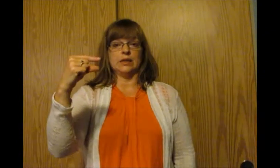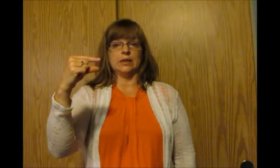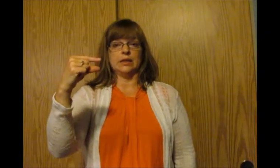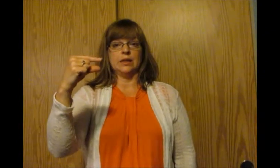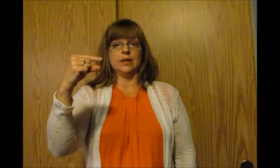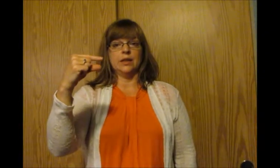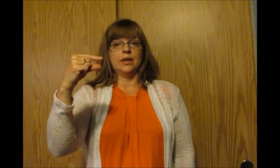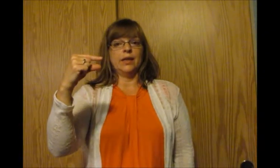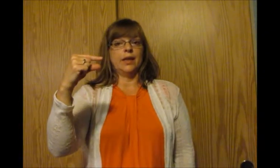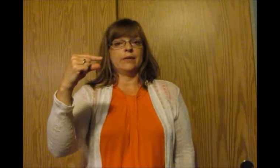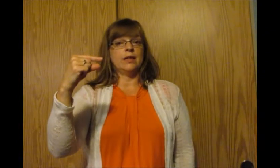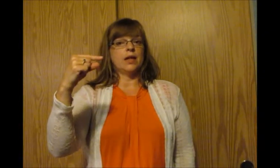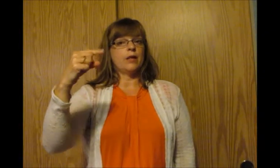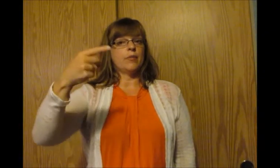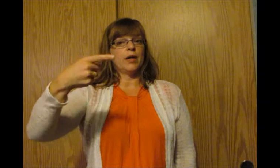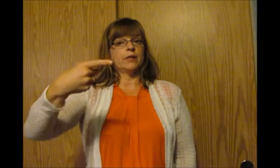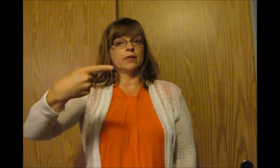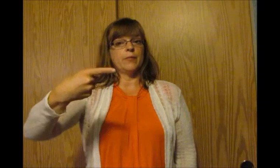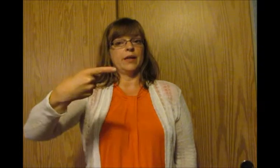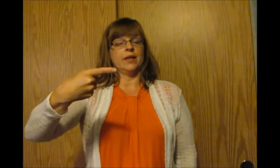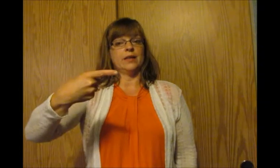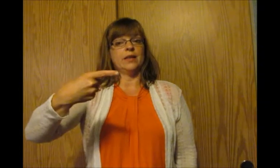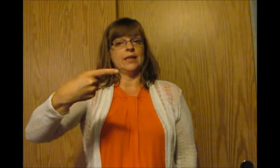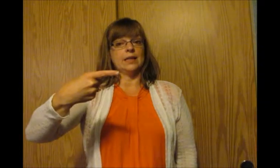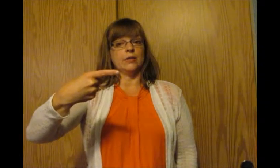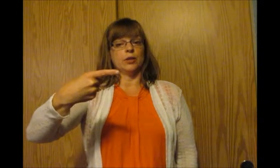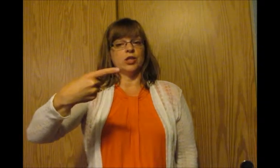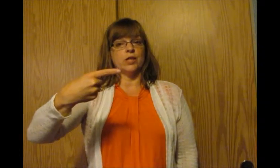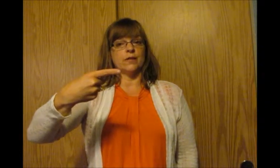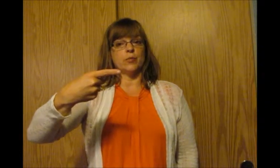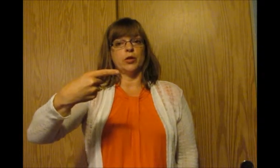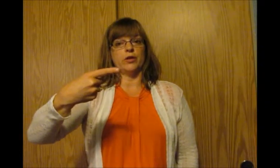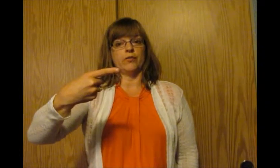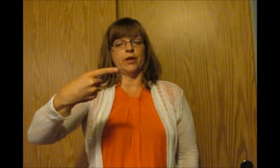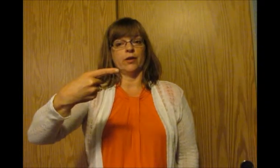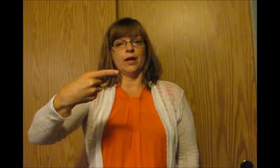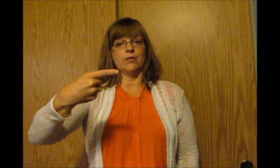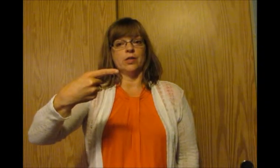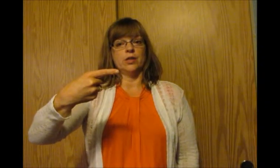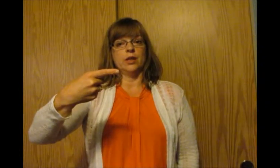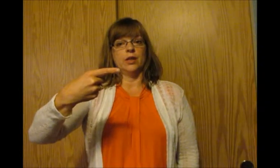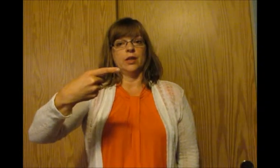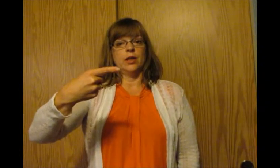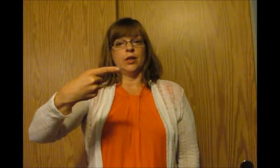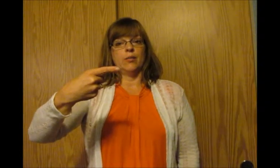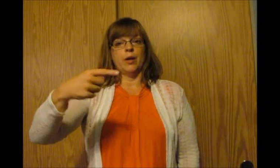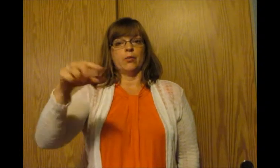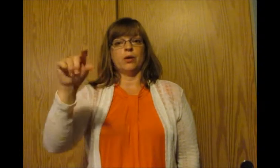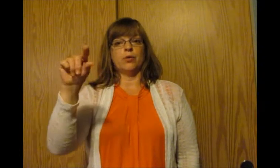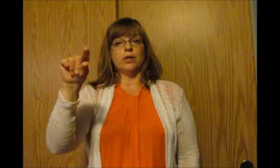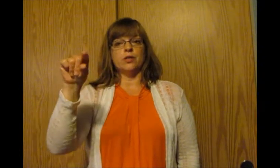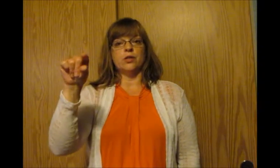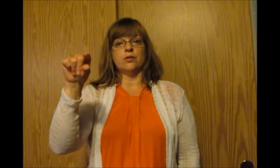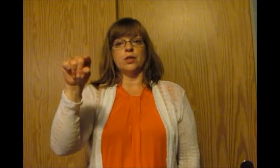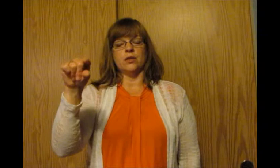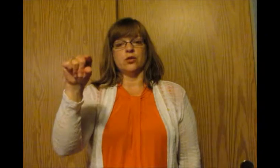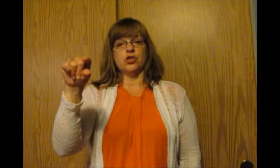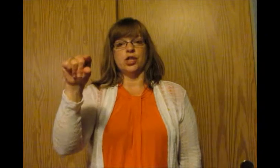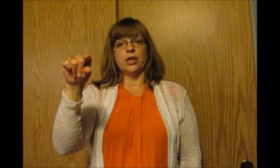this, and then in other parts, it's made like this, with just the pointer finger out. But we're going to do this G.